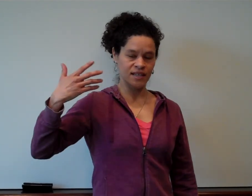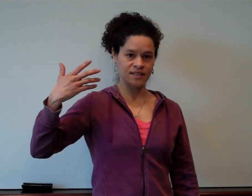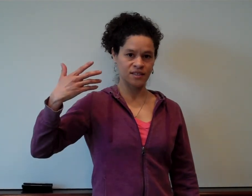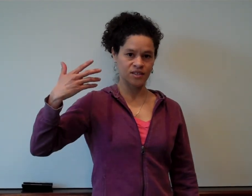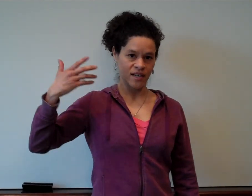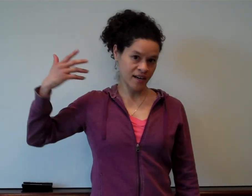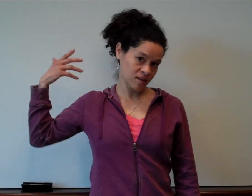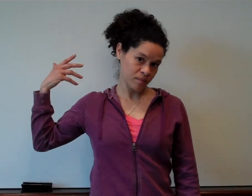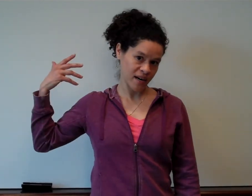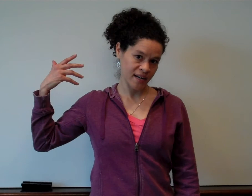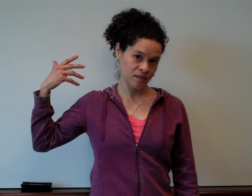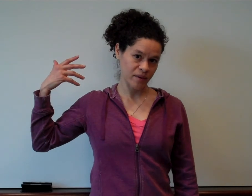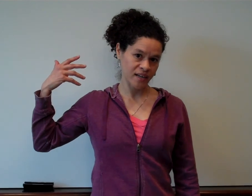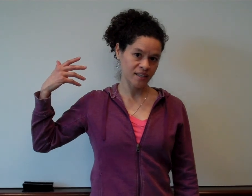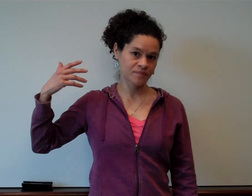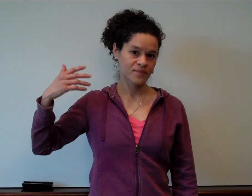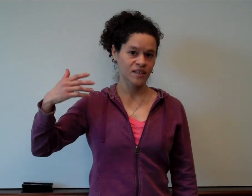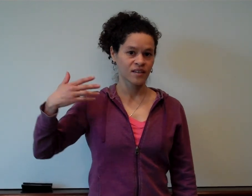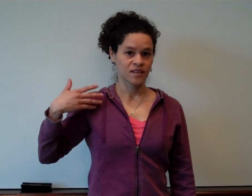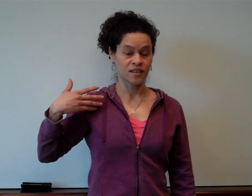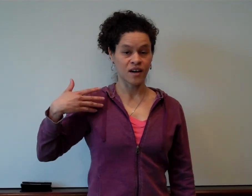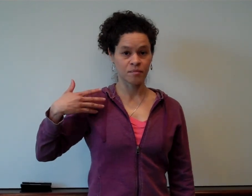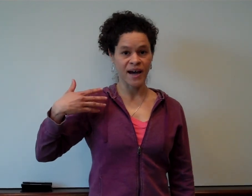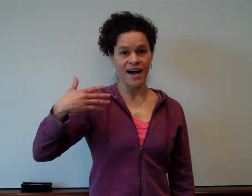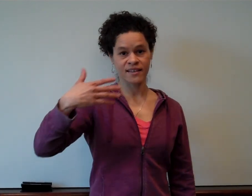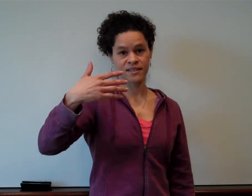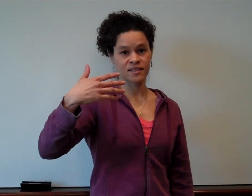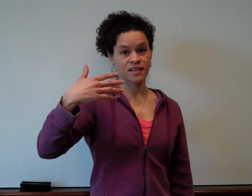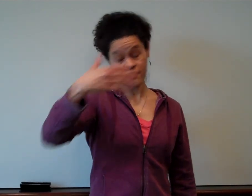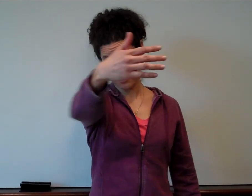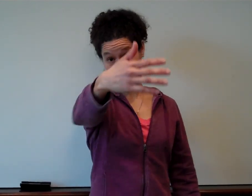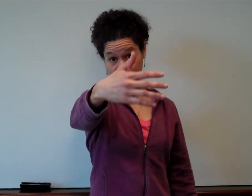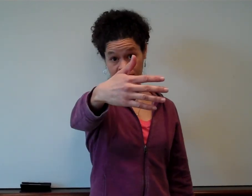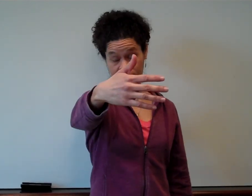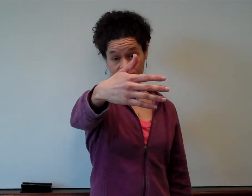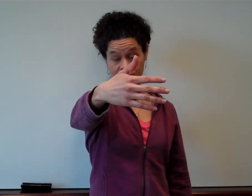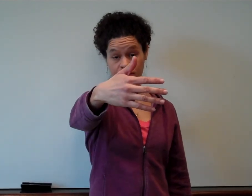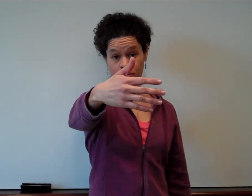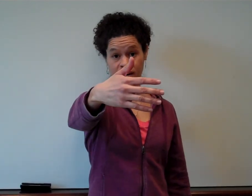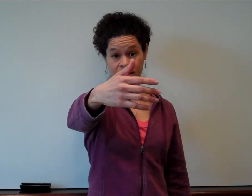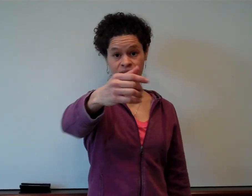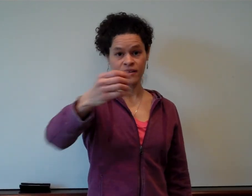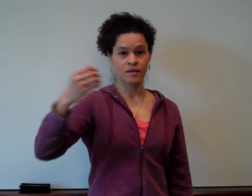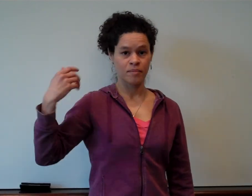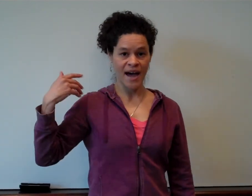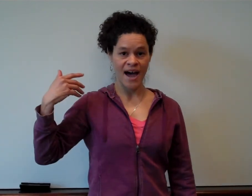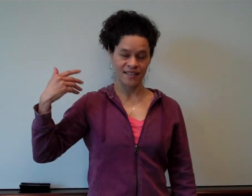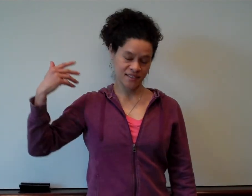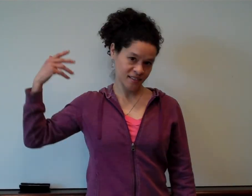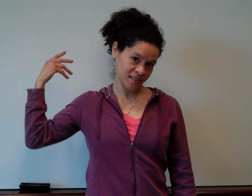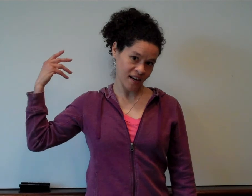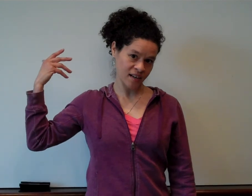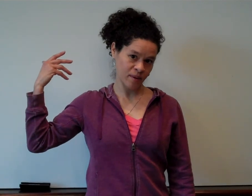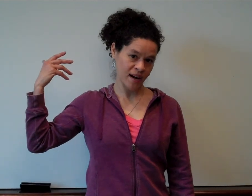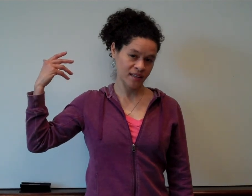tenses that are signed behind the body. Non-past is signed ahead of the body. Past is signed behind the